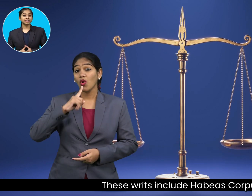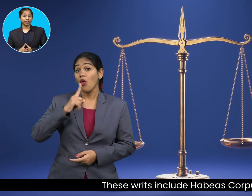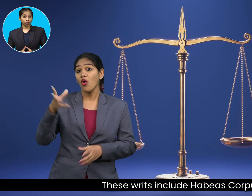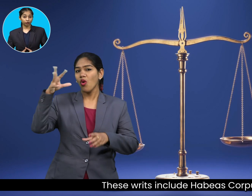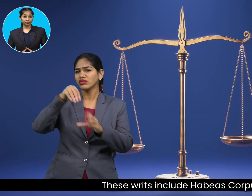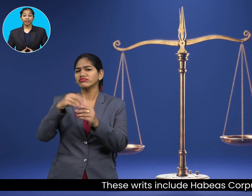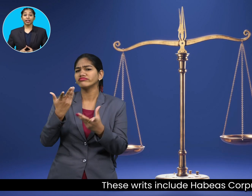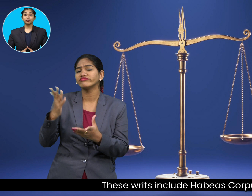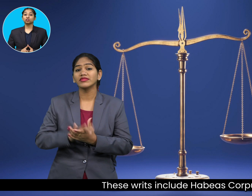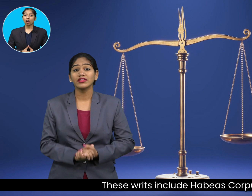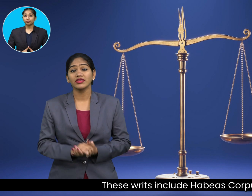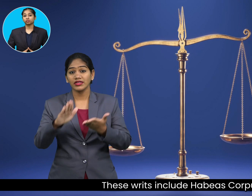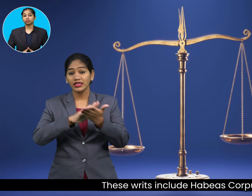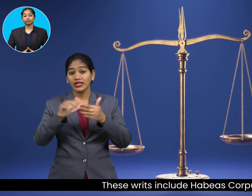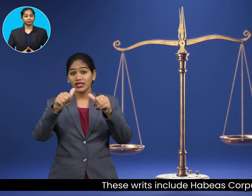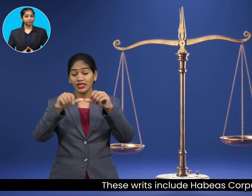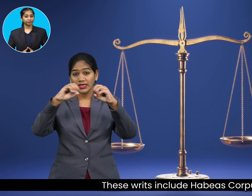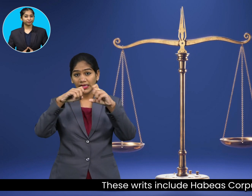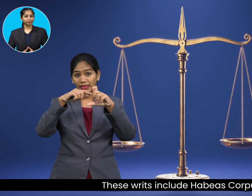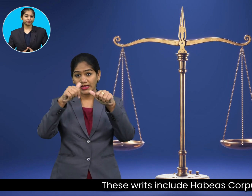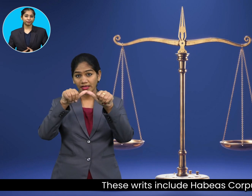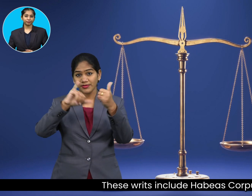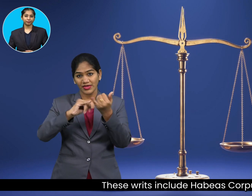These writs include habeas corpus,